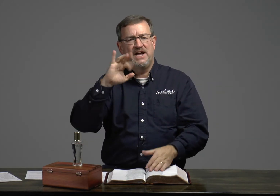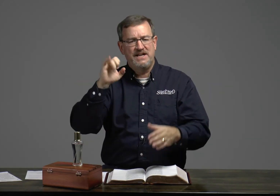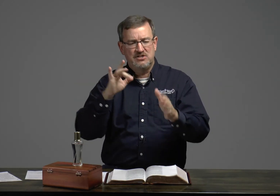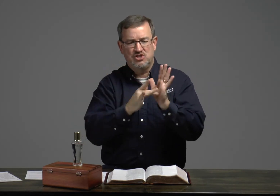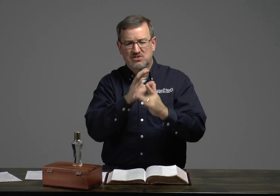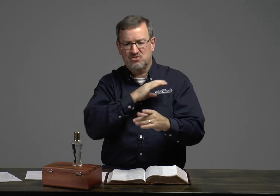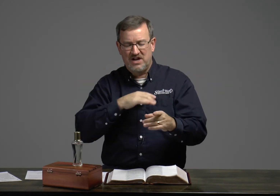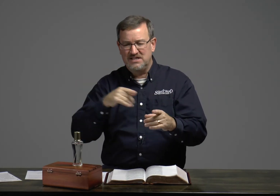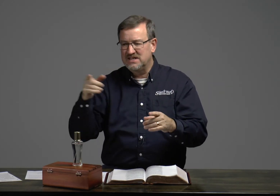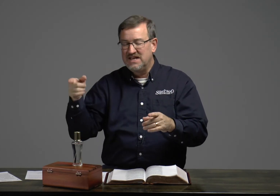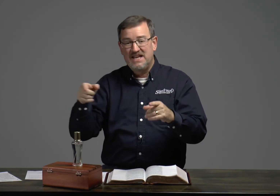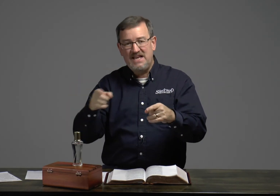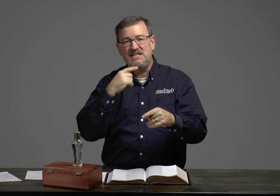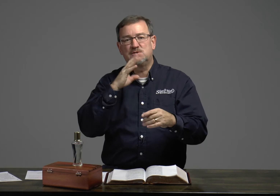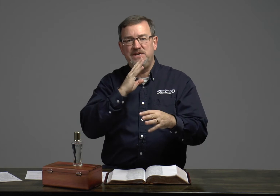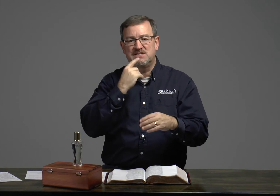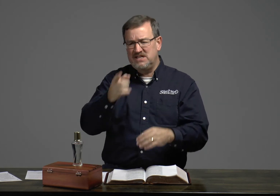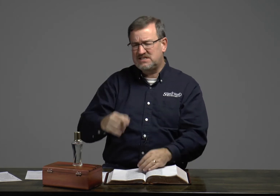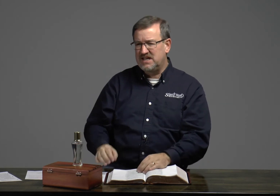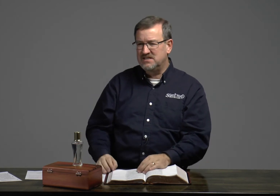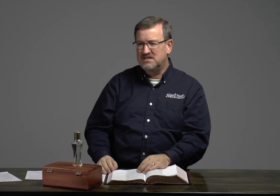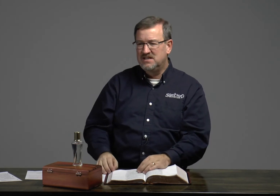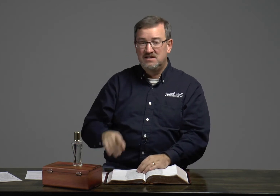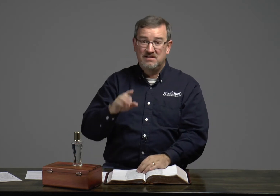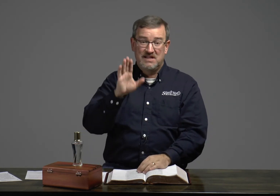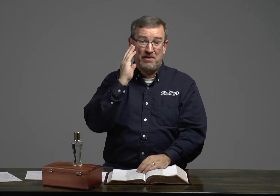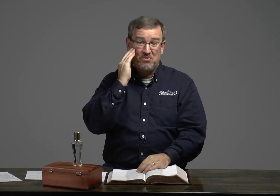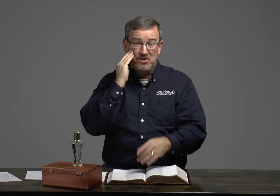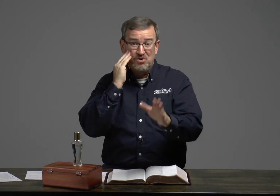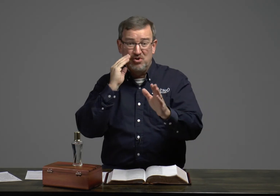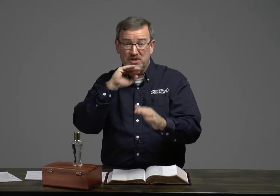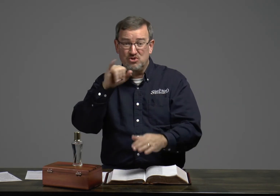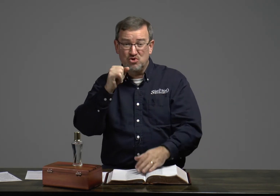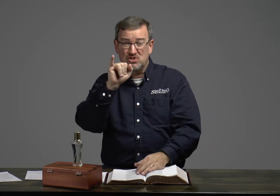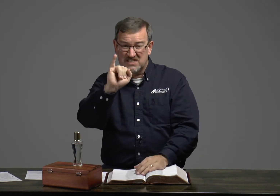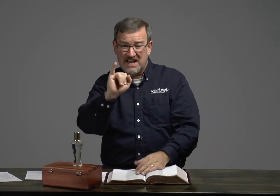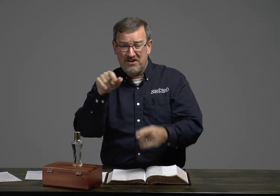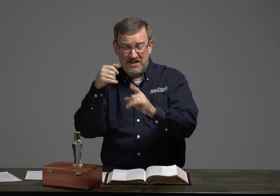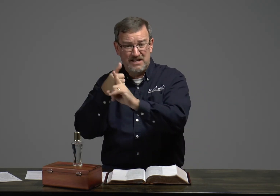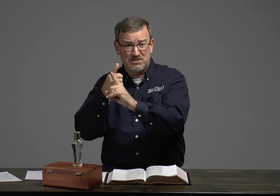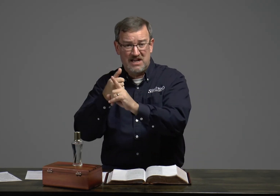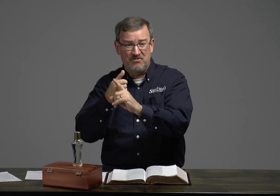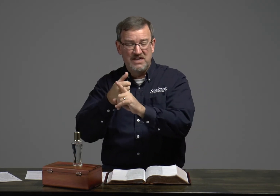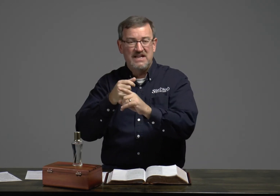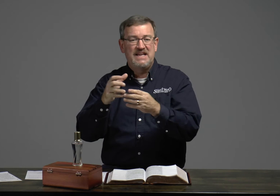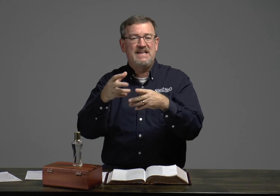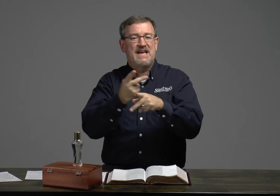betrayed Jesus Christ, he speaks and he says, now by the way, you know that Judas Iscariot himself, he kept